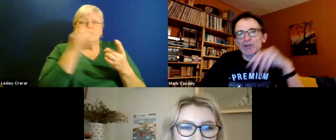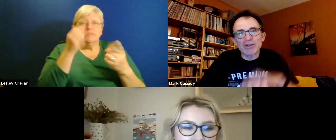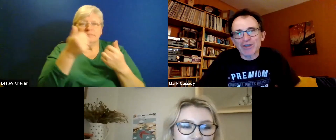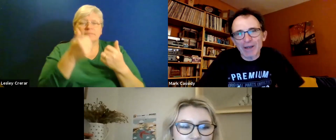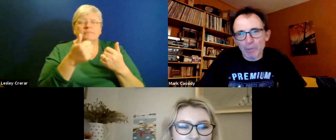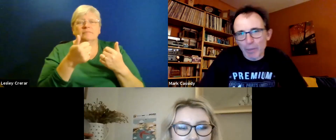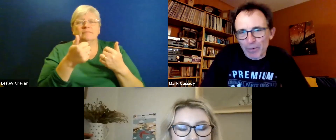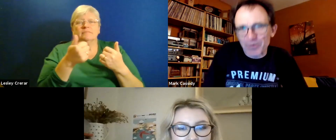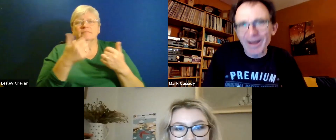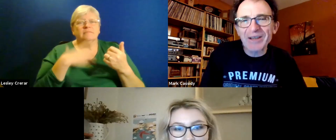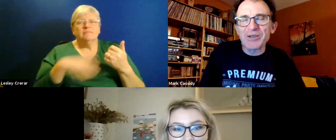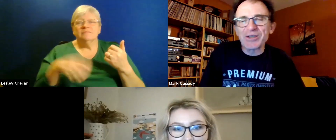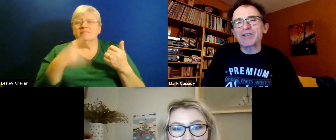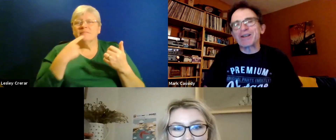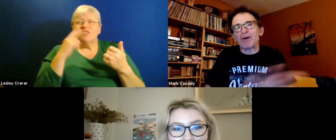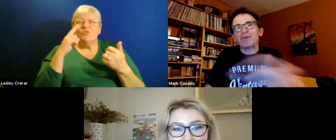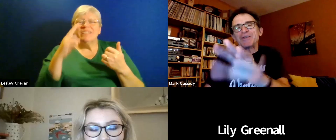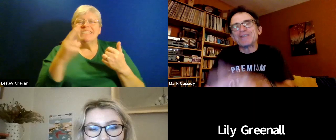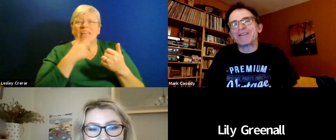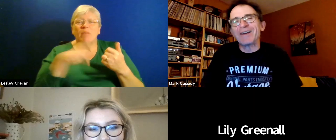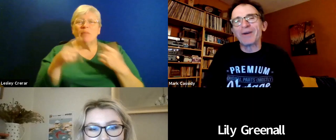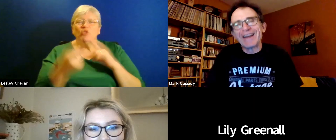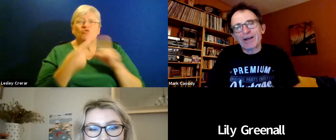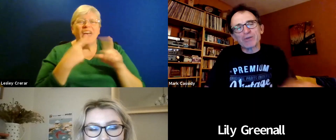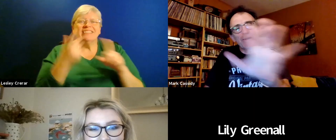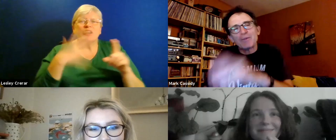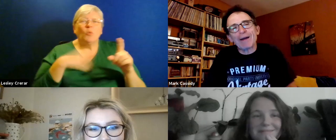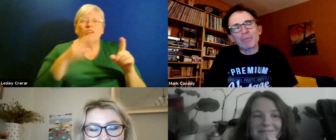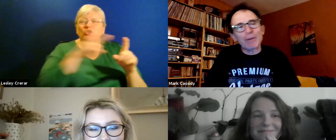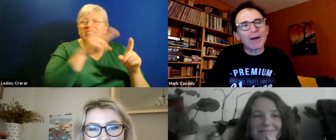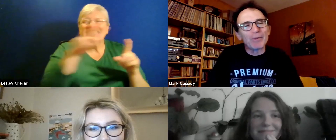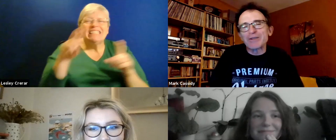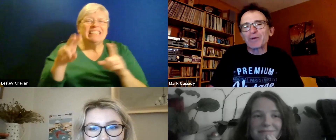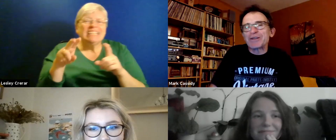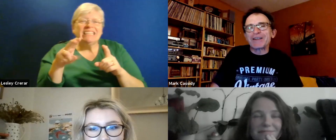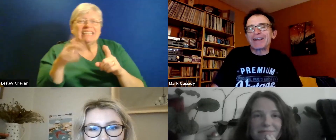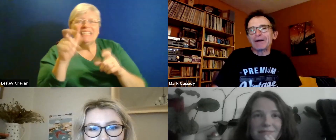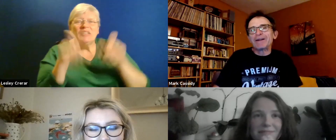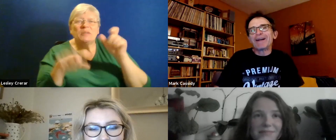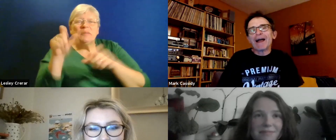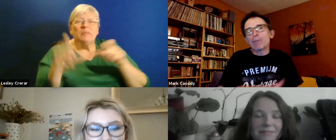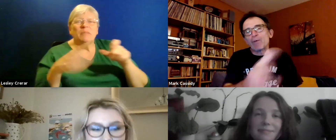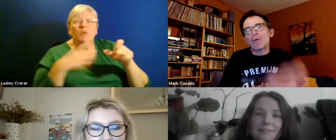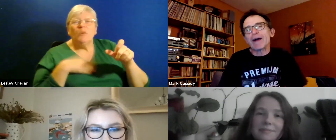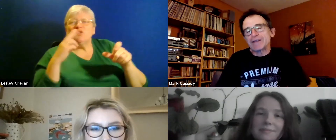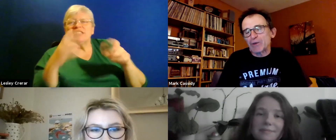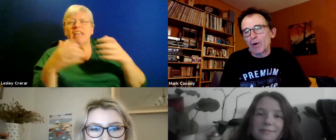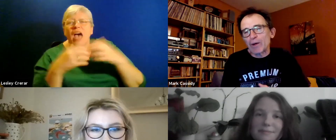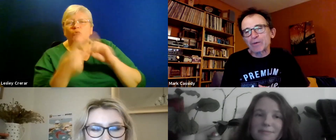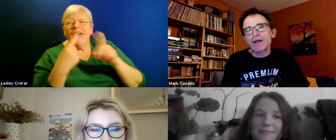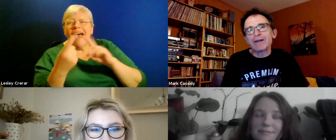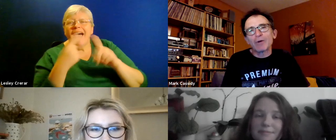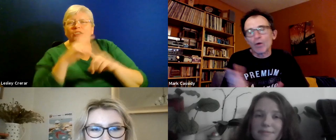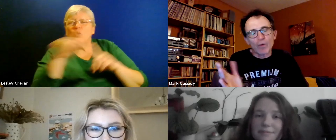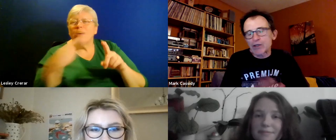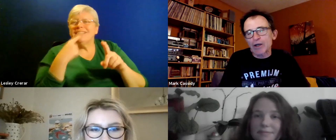That was just to see people's reactions, actually, because I wanted to see, because we had people up, and I just wanted to see how people were reacting to what